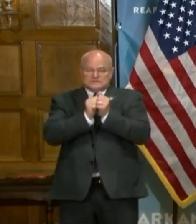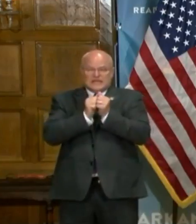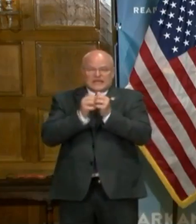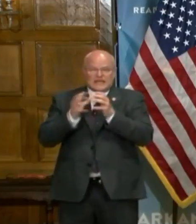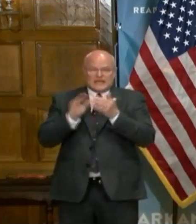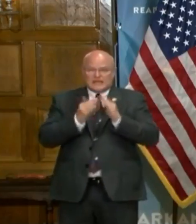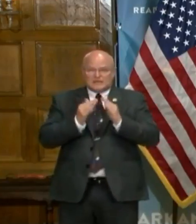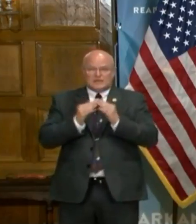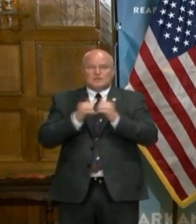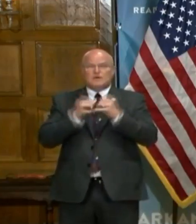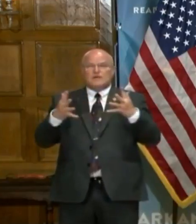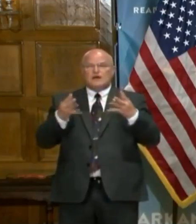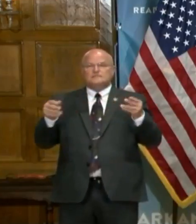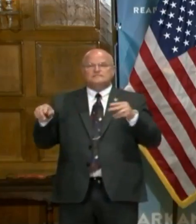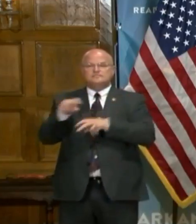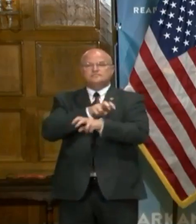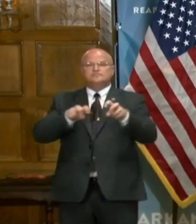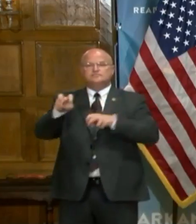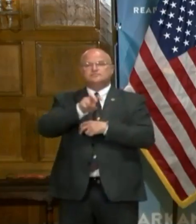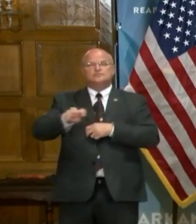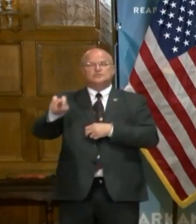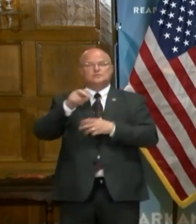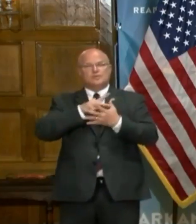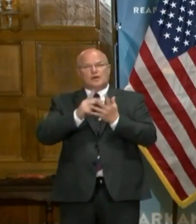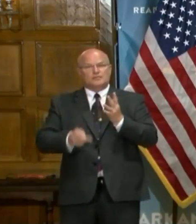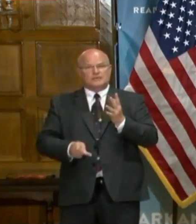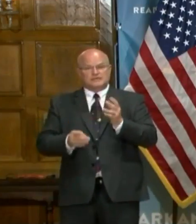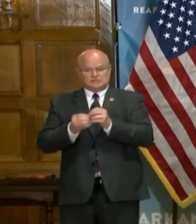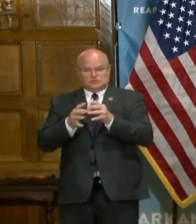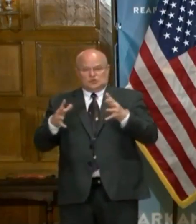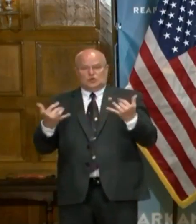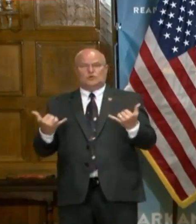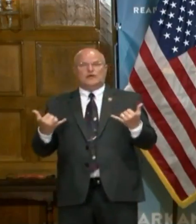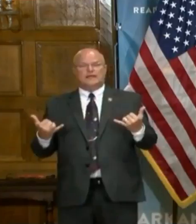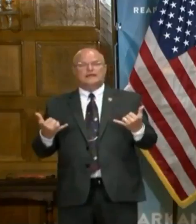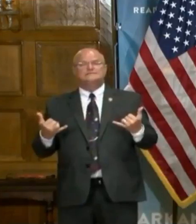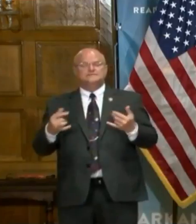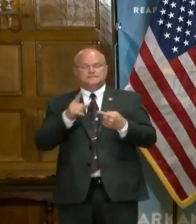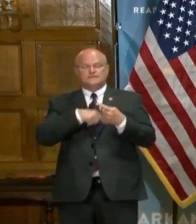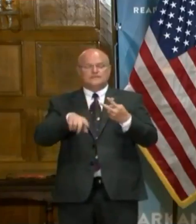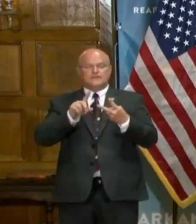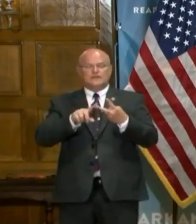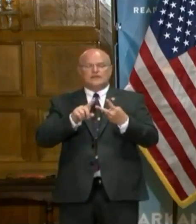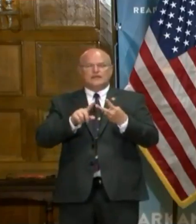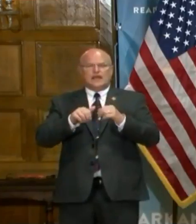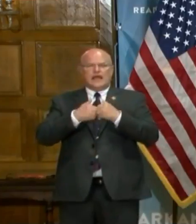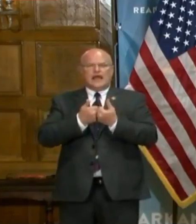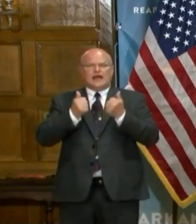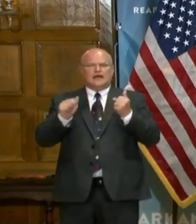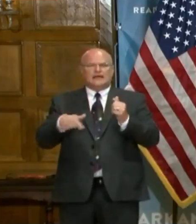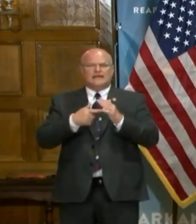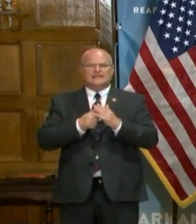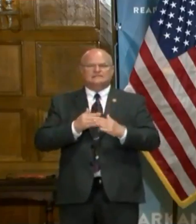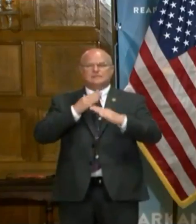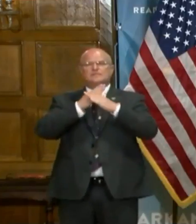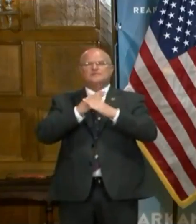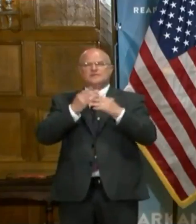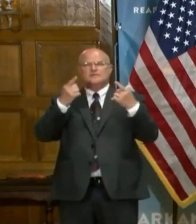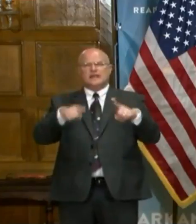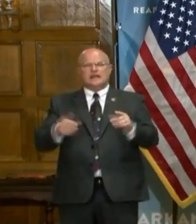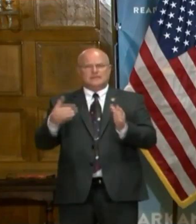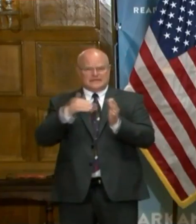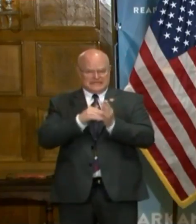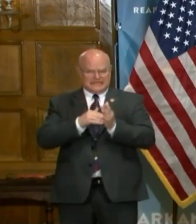a really large transient tourist population that's kind of growing right now? And how can this be prevented from